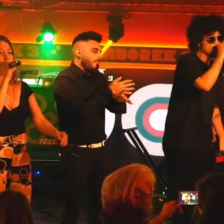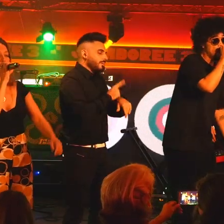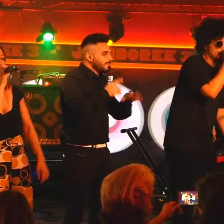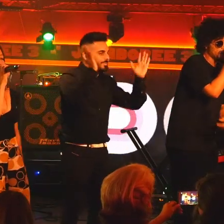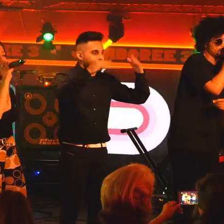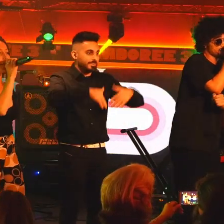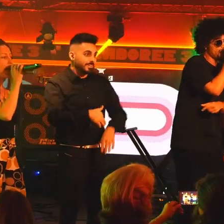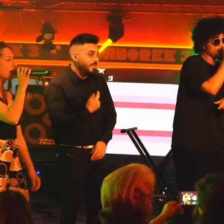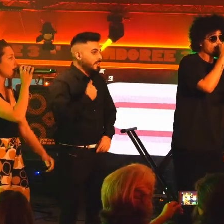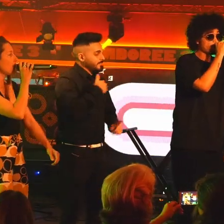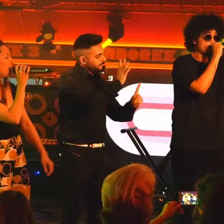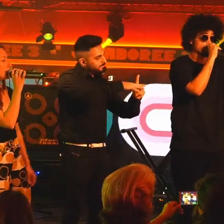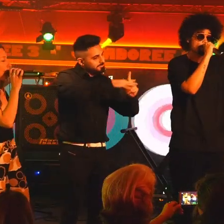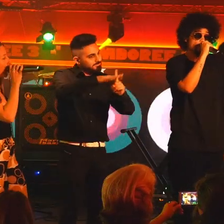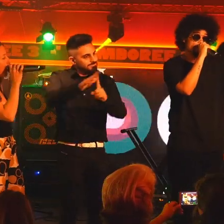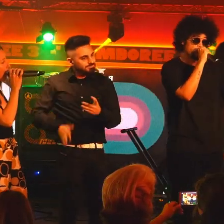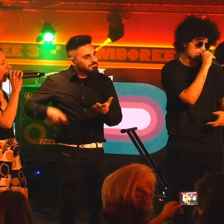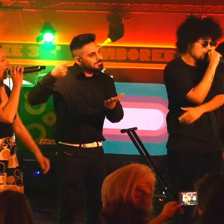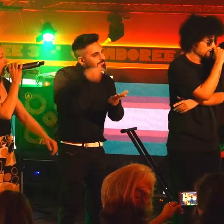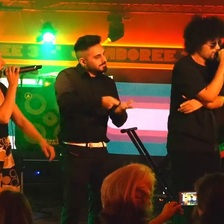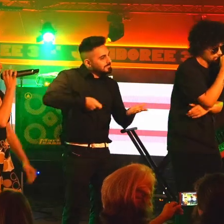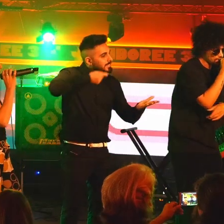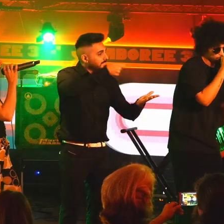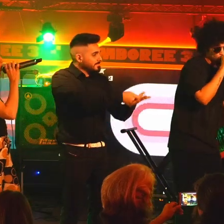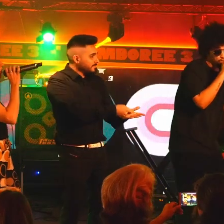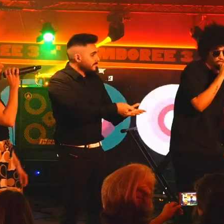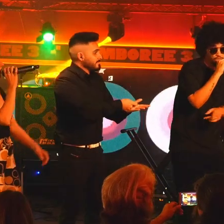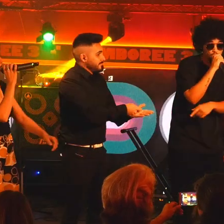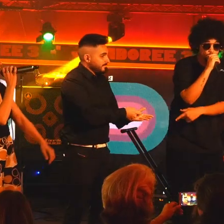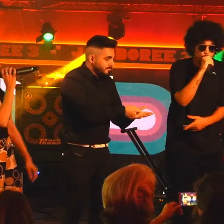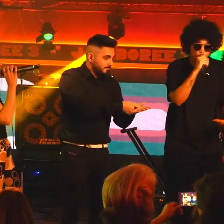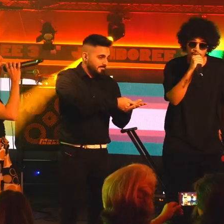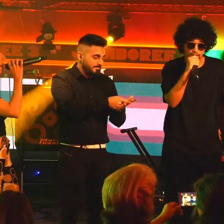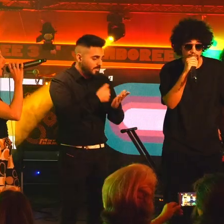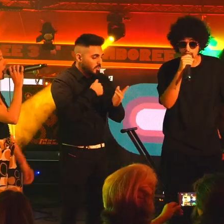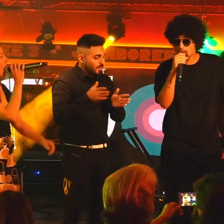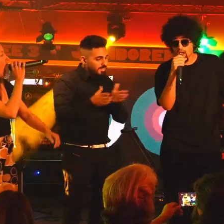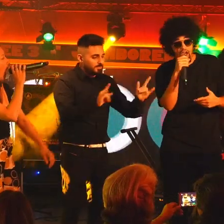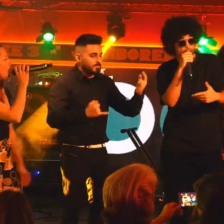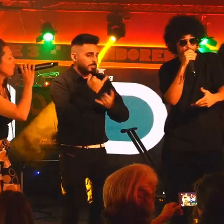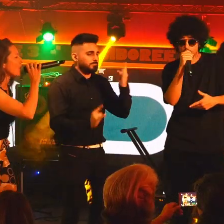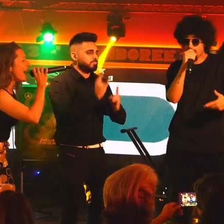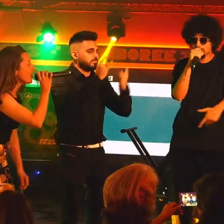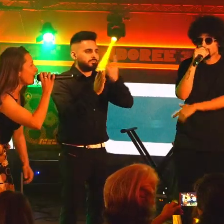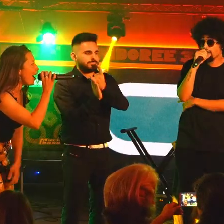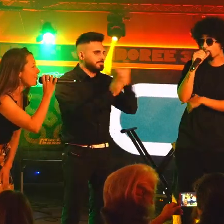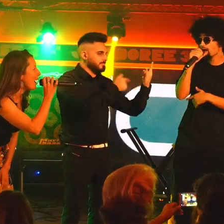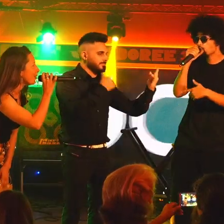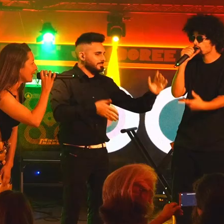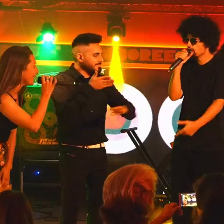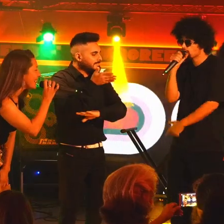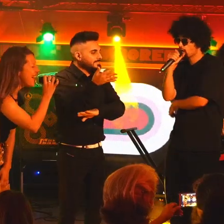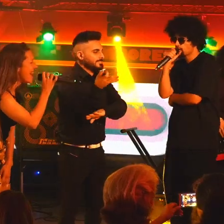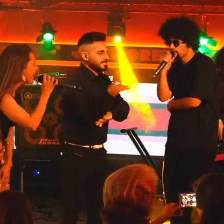play. I got a stack of bills to pay. Got a lot of bullshit on my way. I'm just trying to find